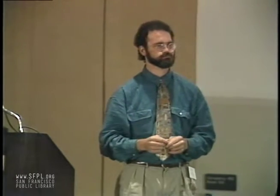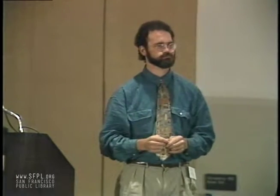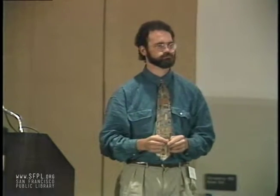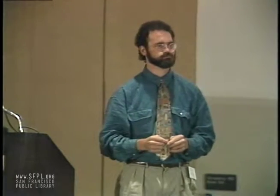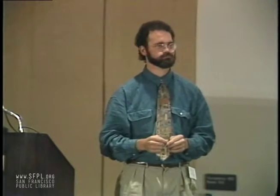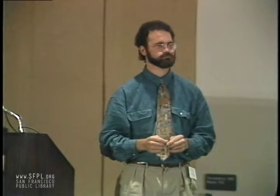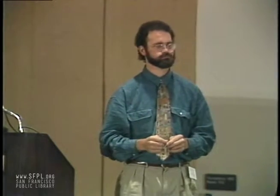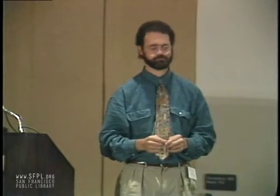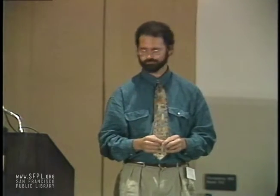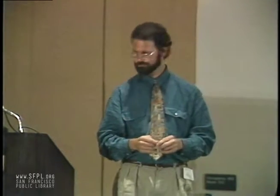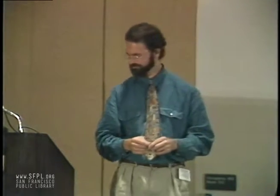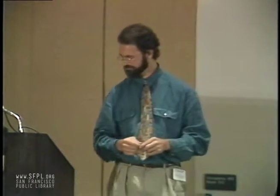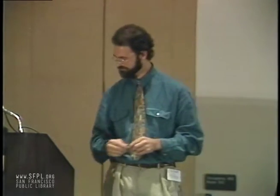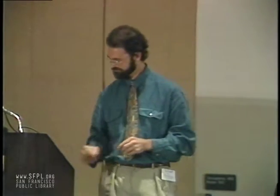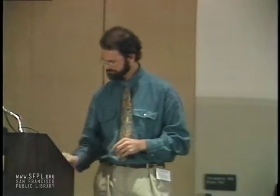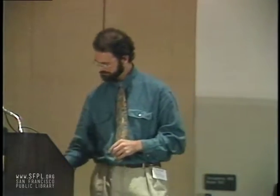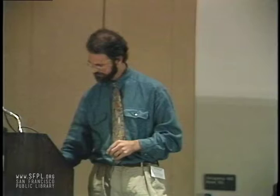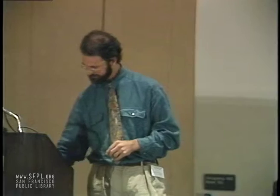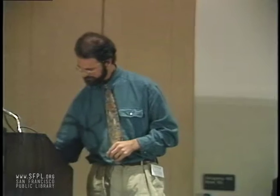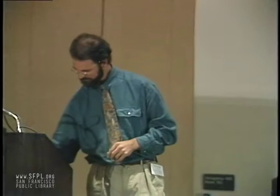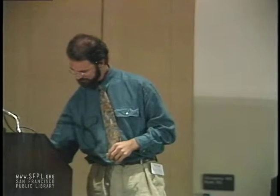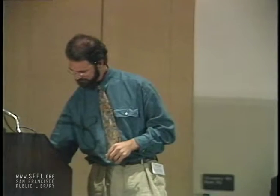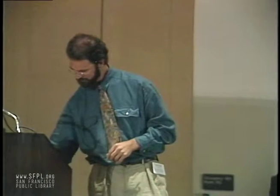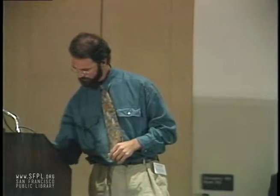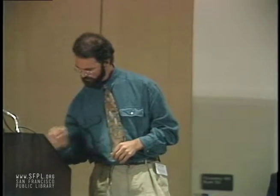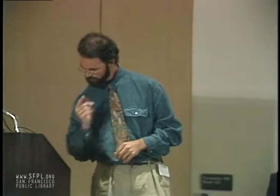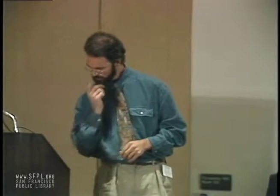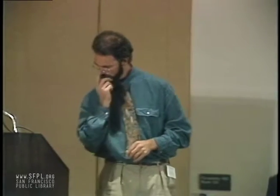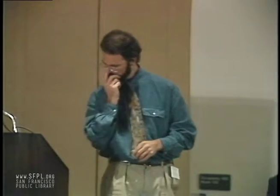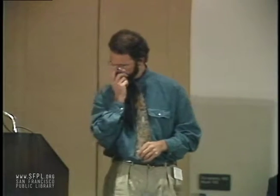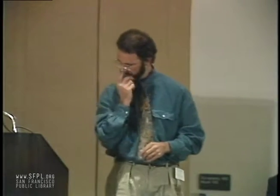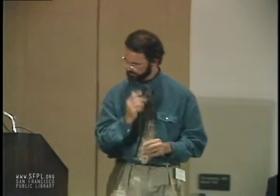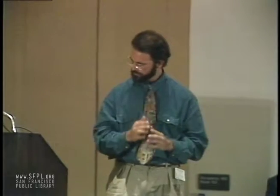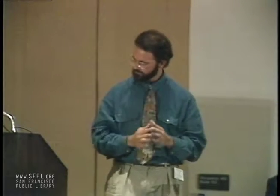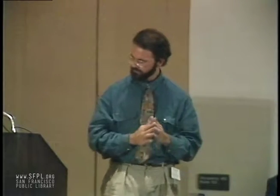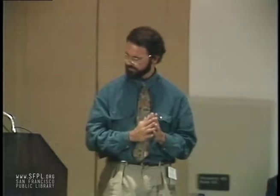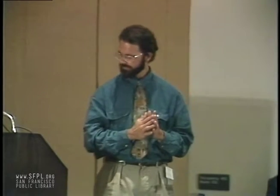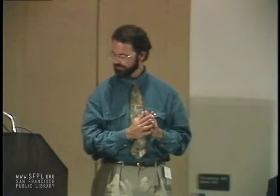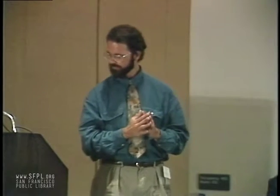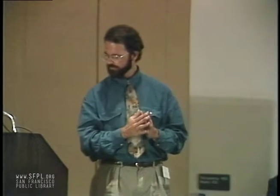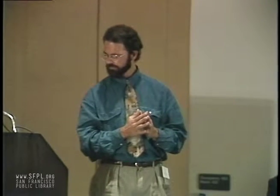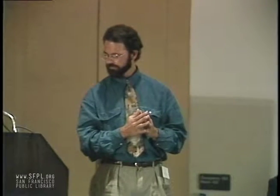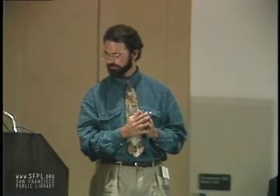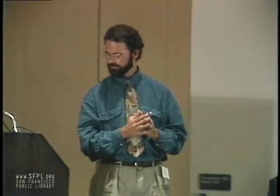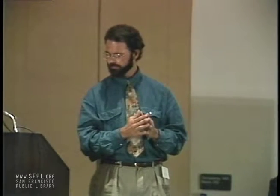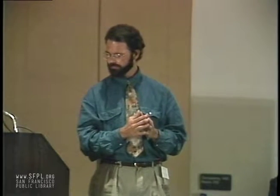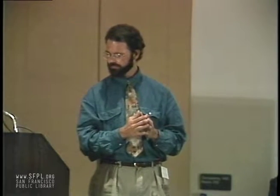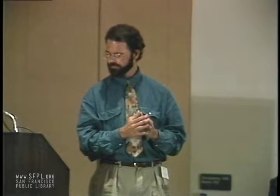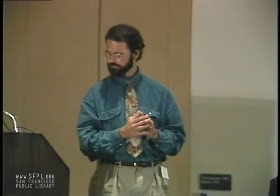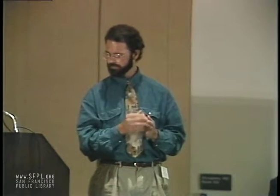And yet, there is still a different perspective on the definition of the word deaf among hearing culture and deaf